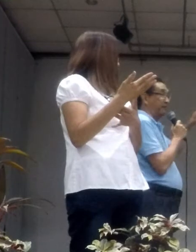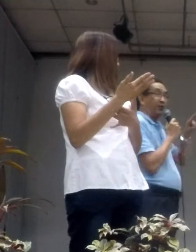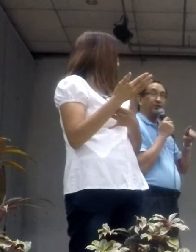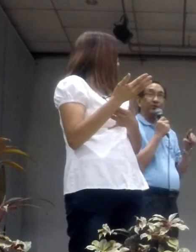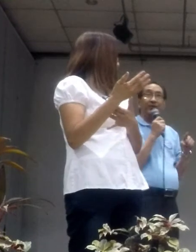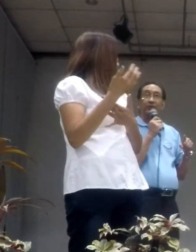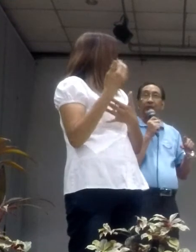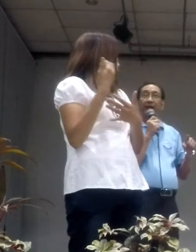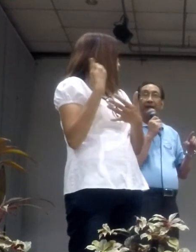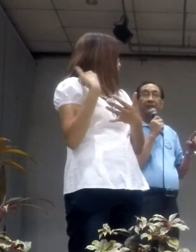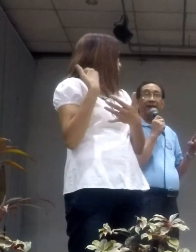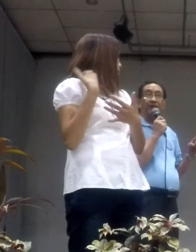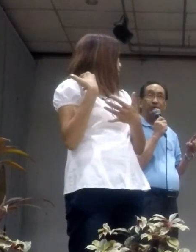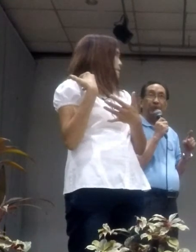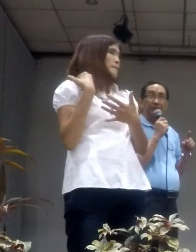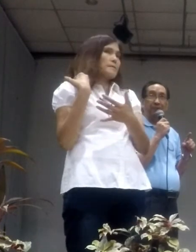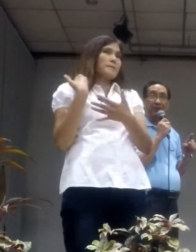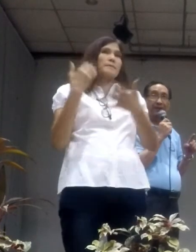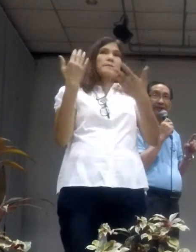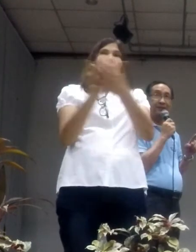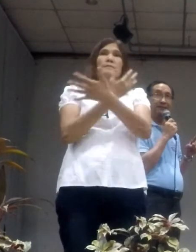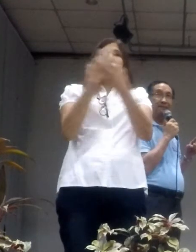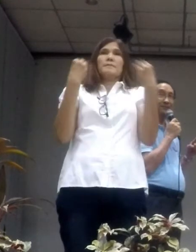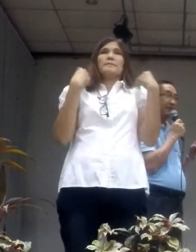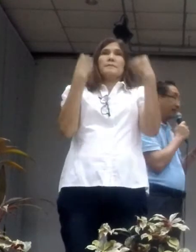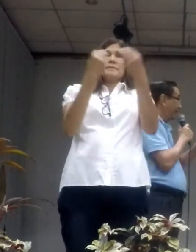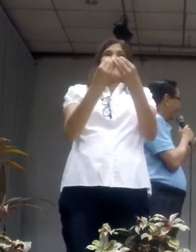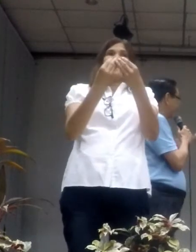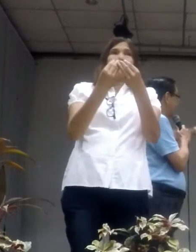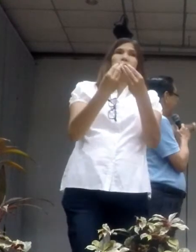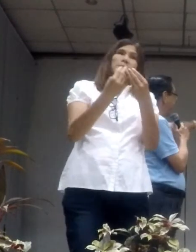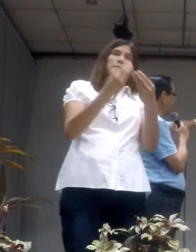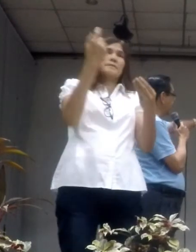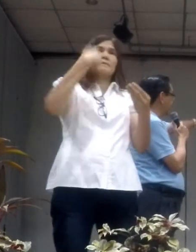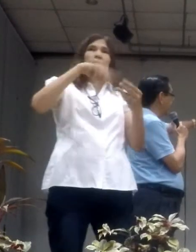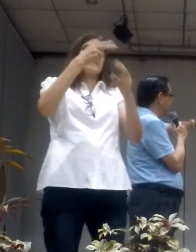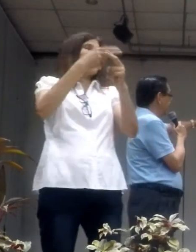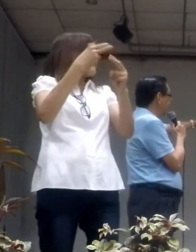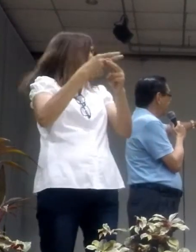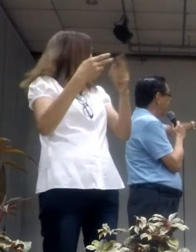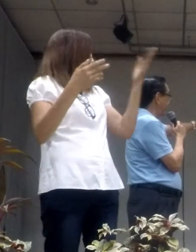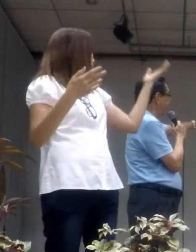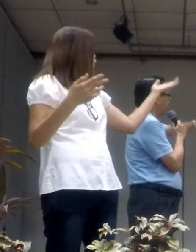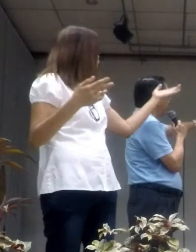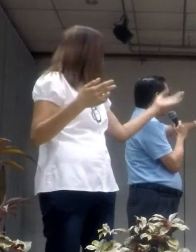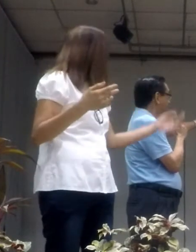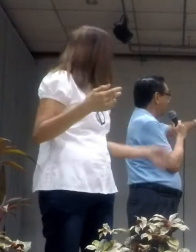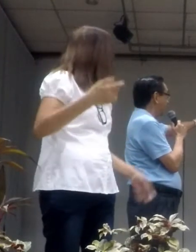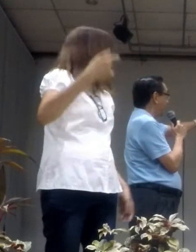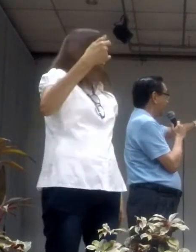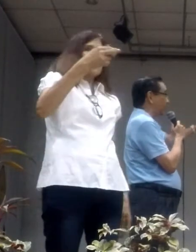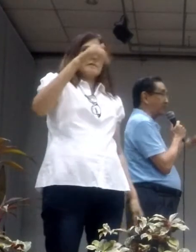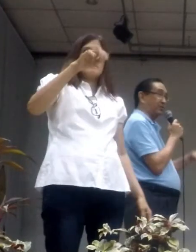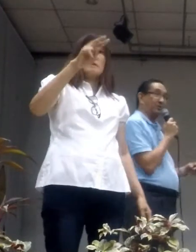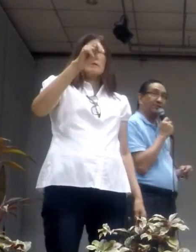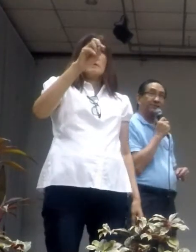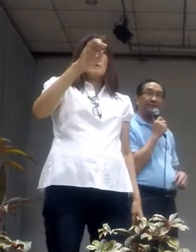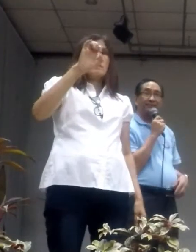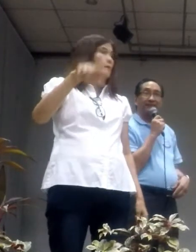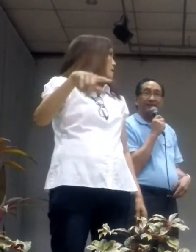we are fortunate to have a new member. His name is Guy Noel